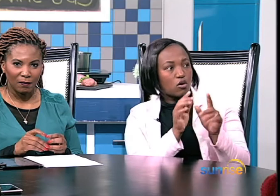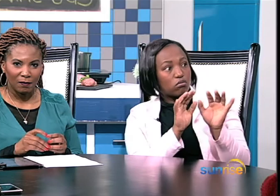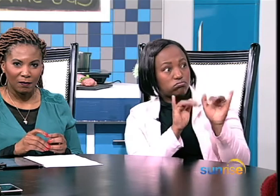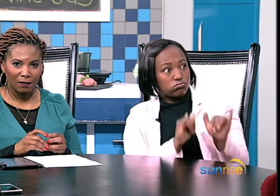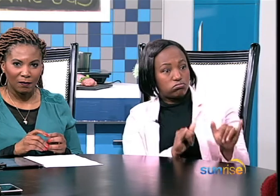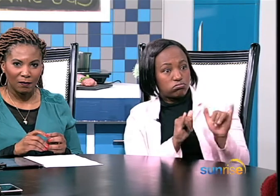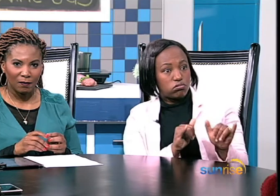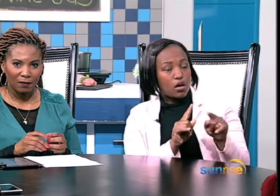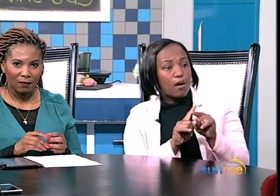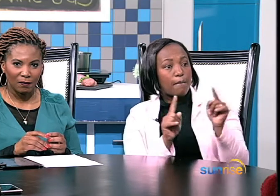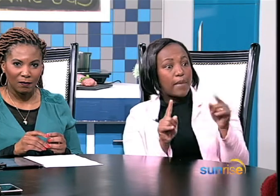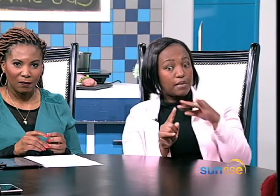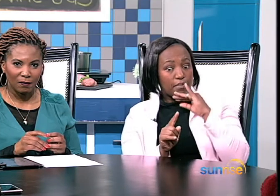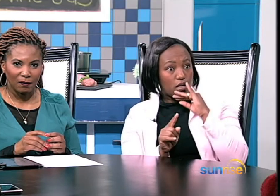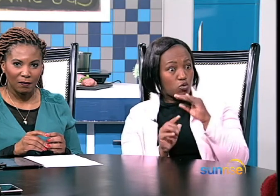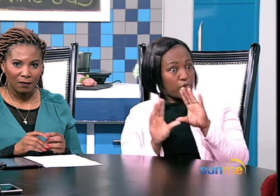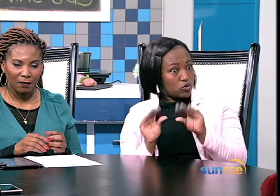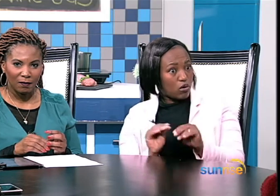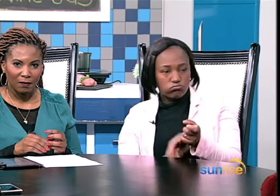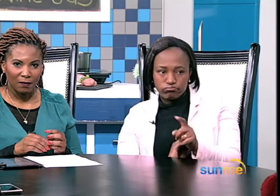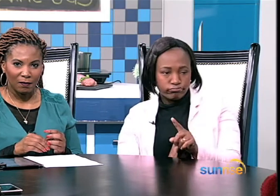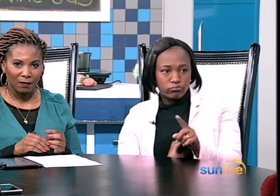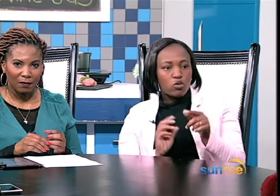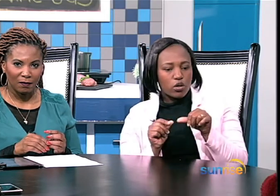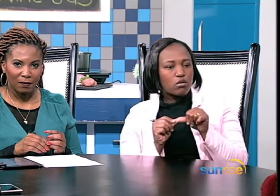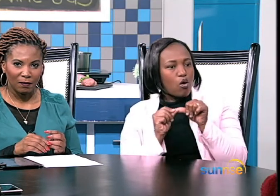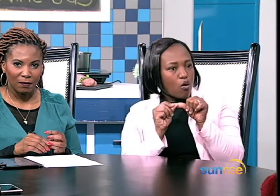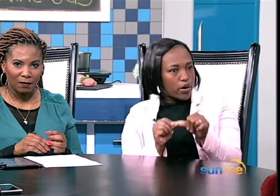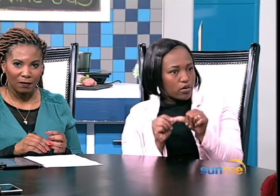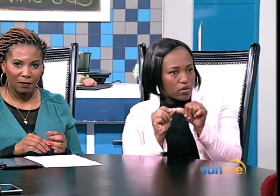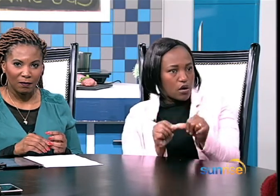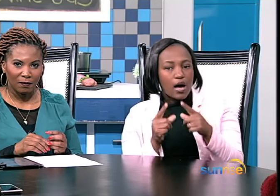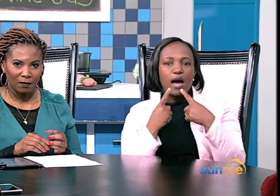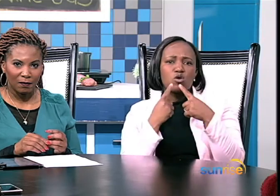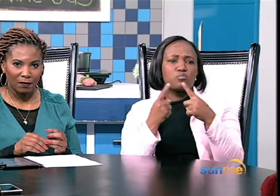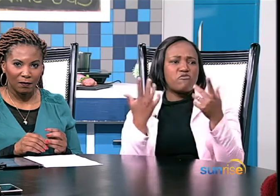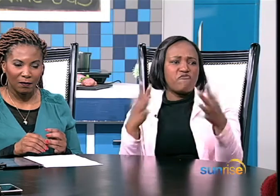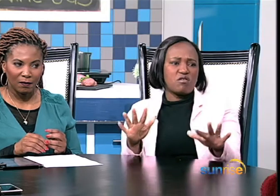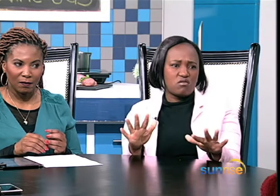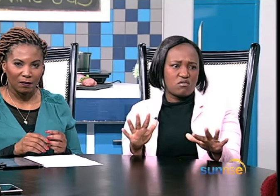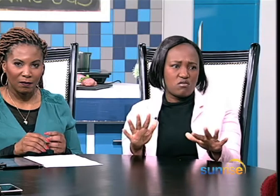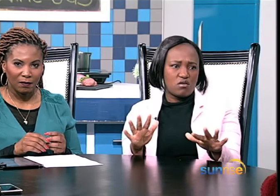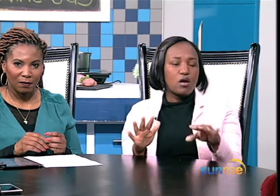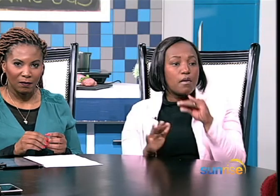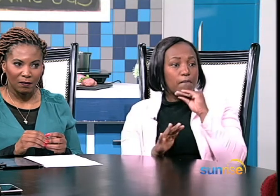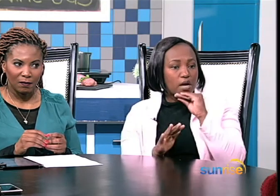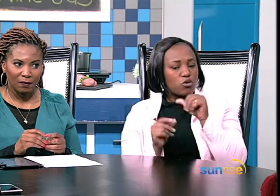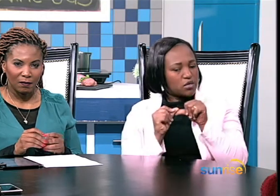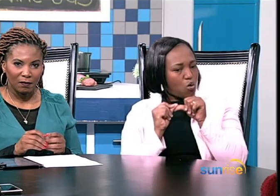basically, it doesn't mean that we need to stop. It's basically much about going on. The announcement has already been made. If it's made, it means that we should go on, because